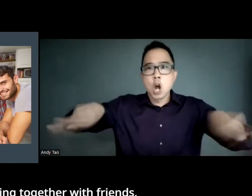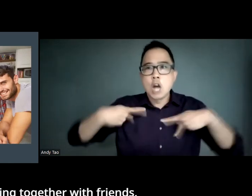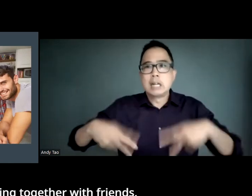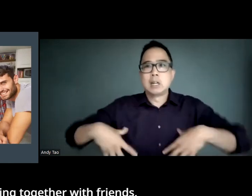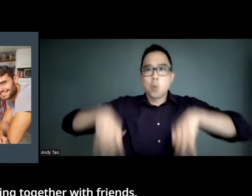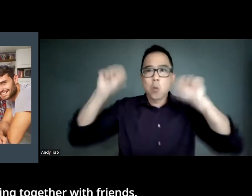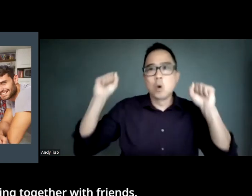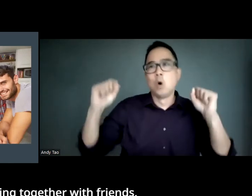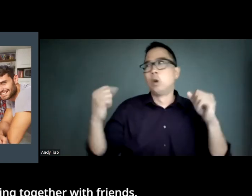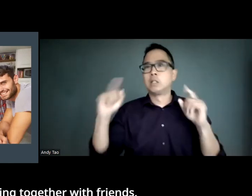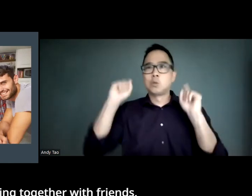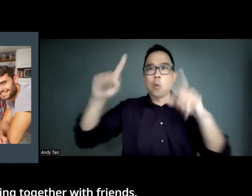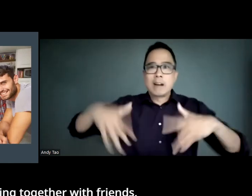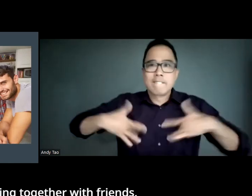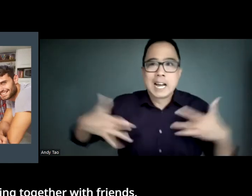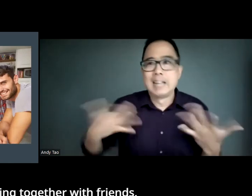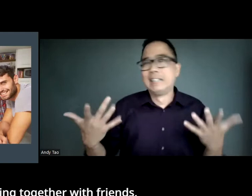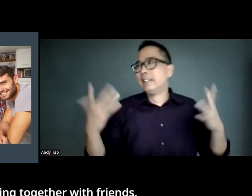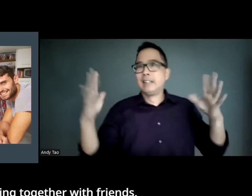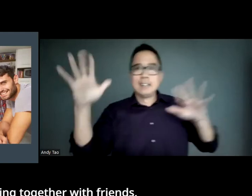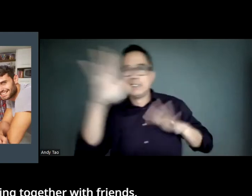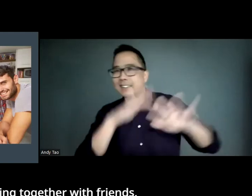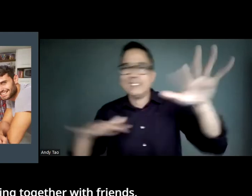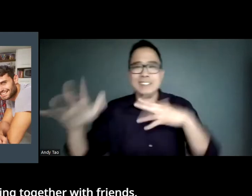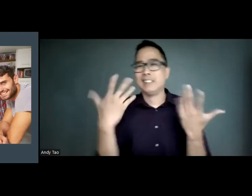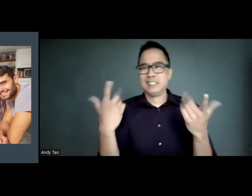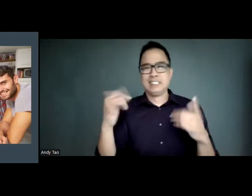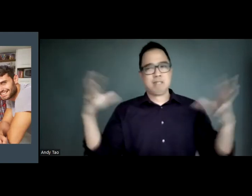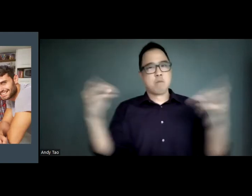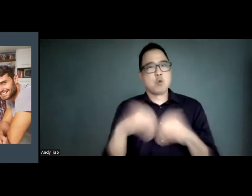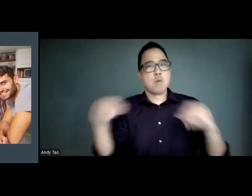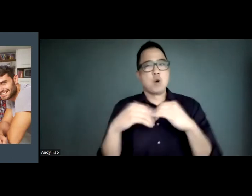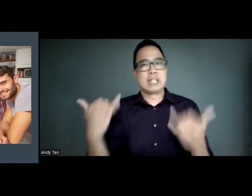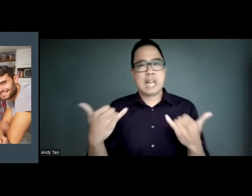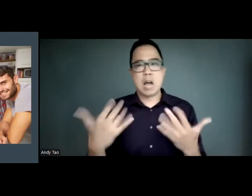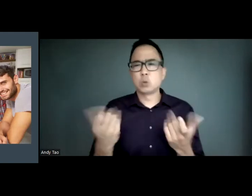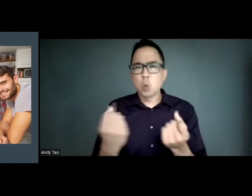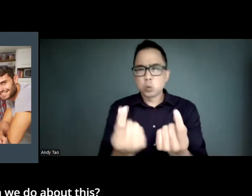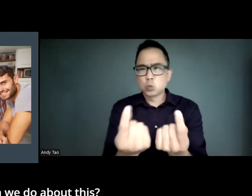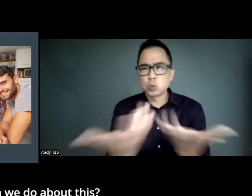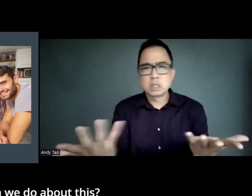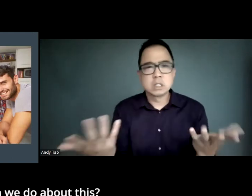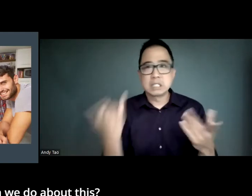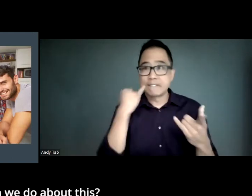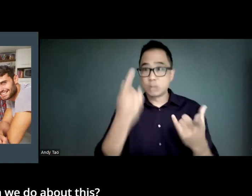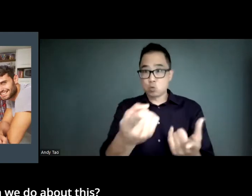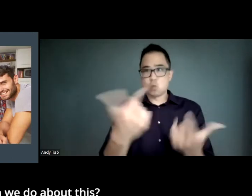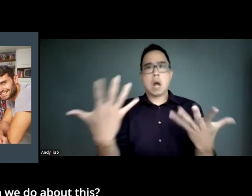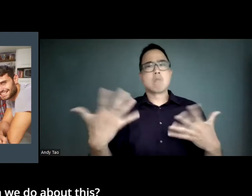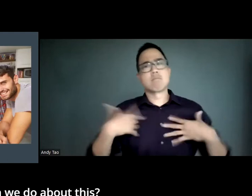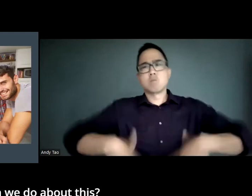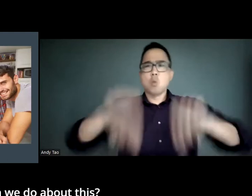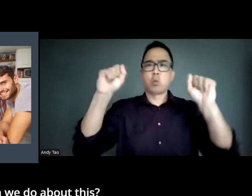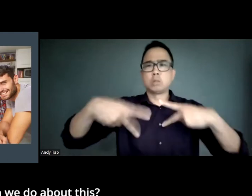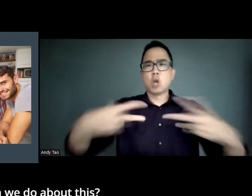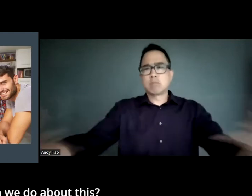So for the last several months, maybe you've been getting together with friends, going to different events. We've been getting together more